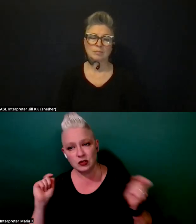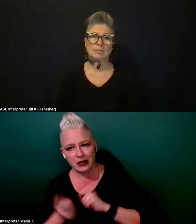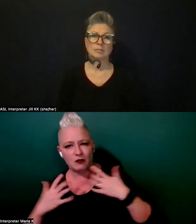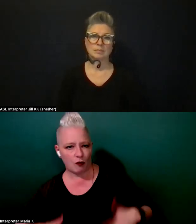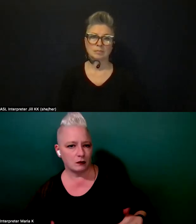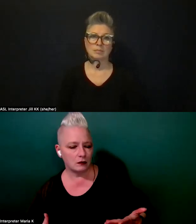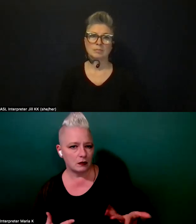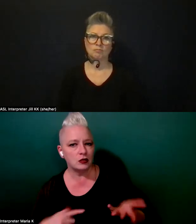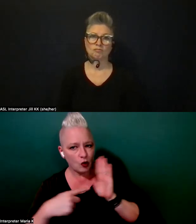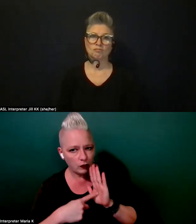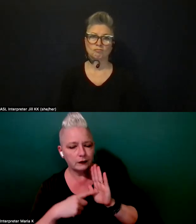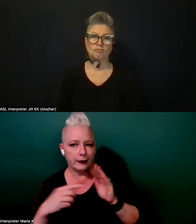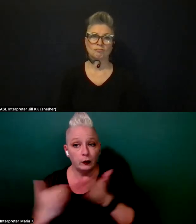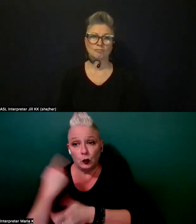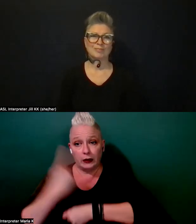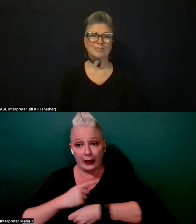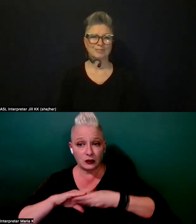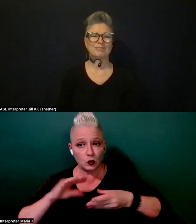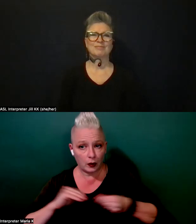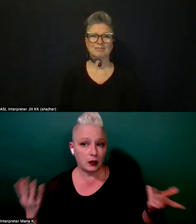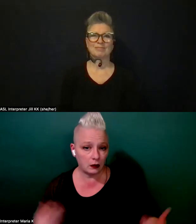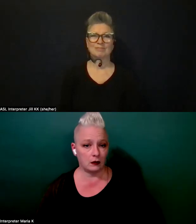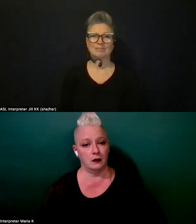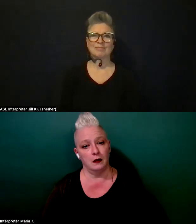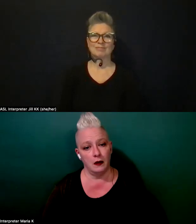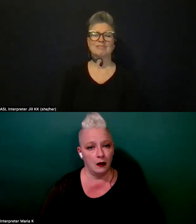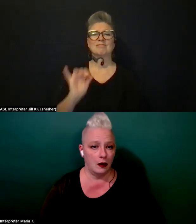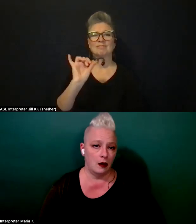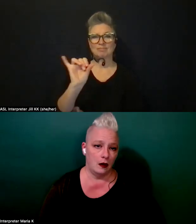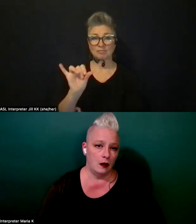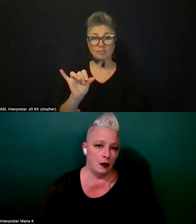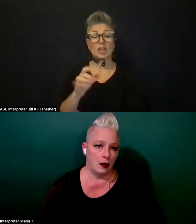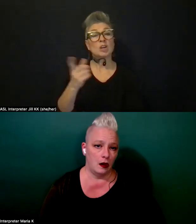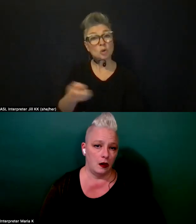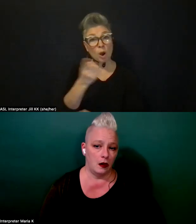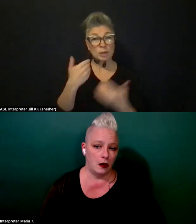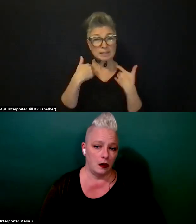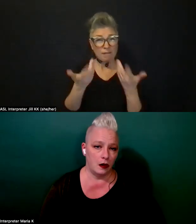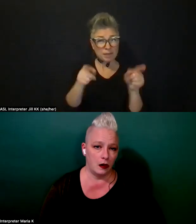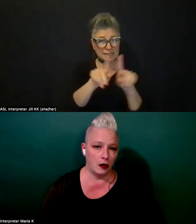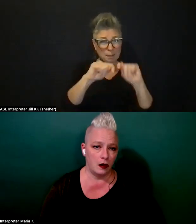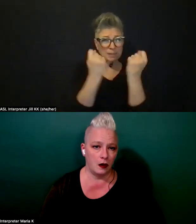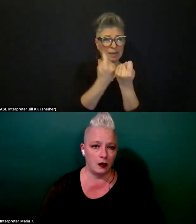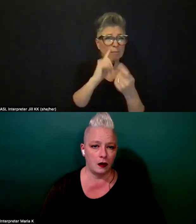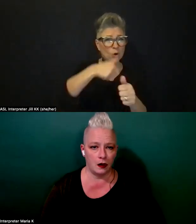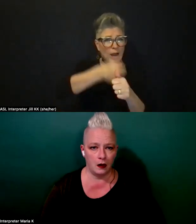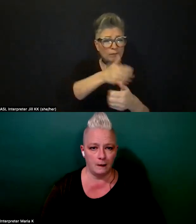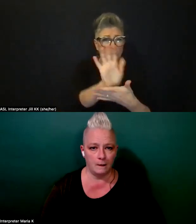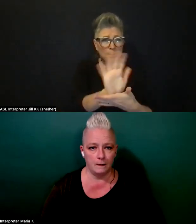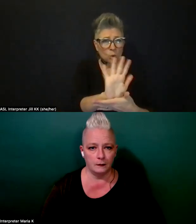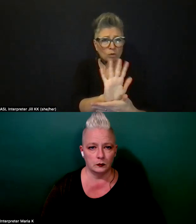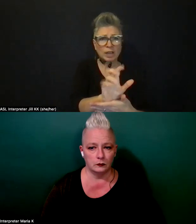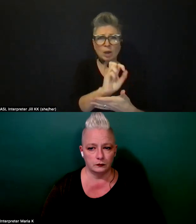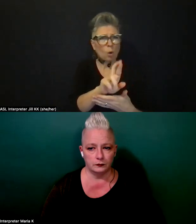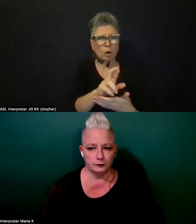story. Yeah. You always have the same team for every movie, or there are one person